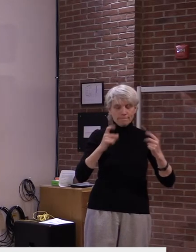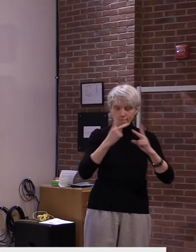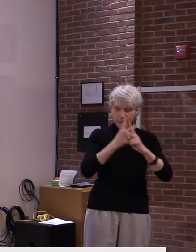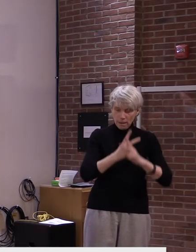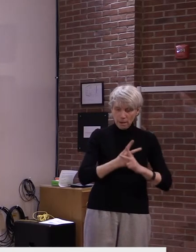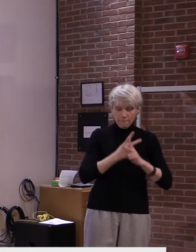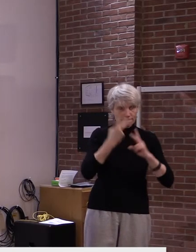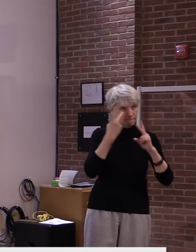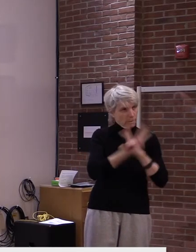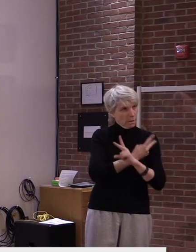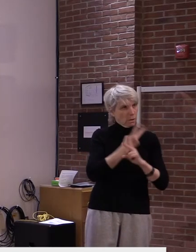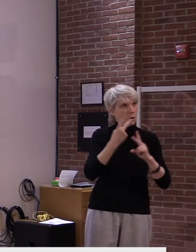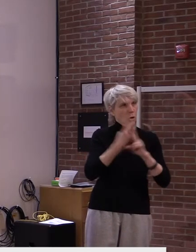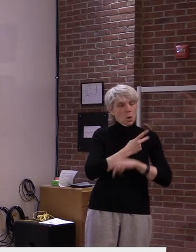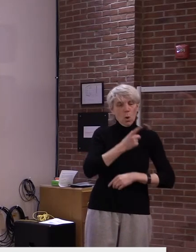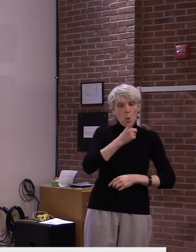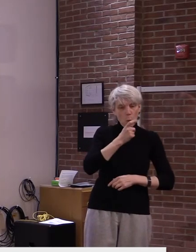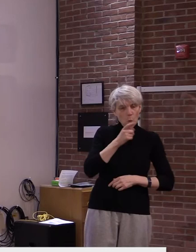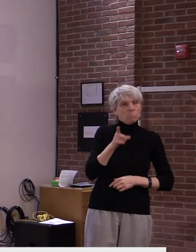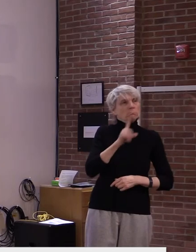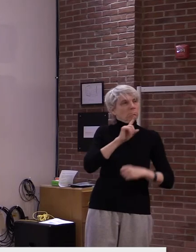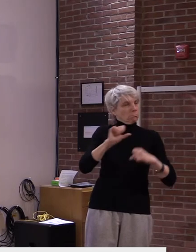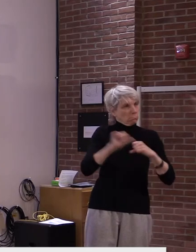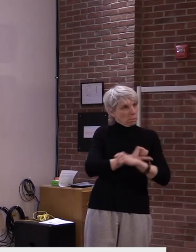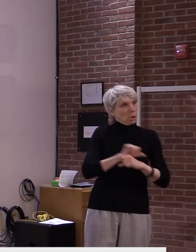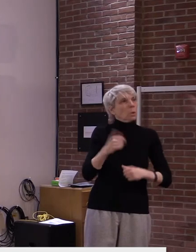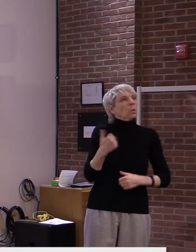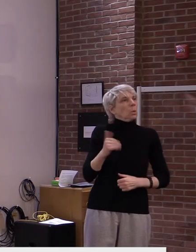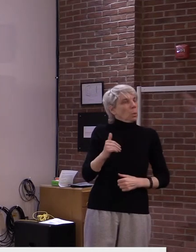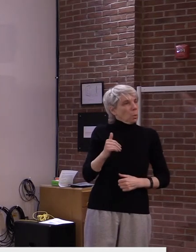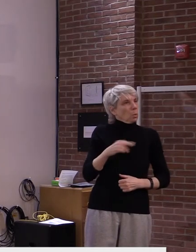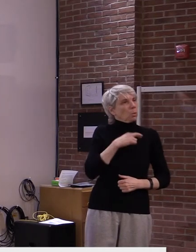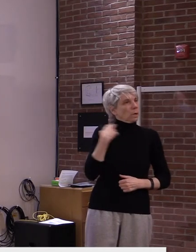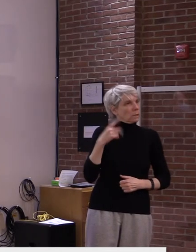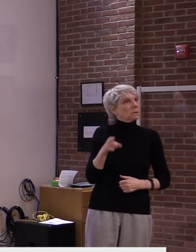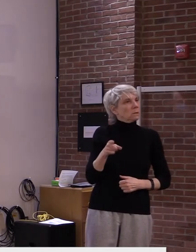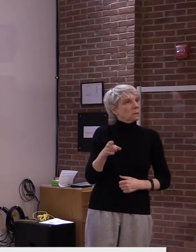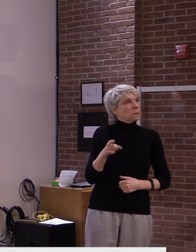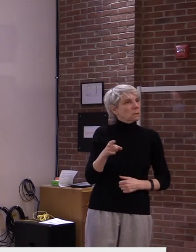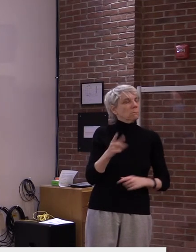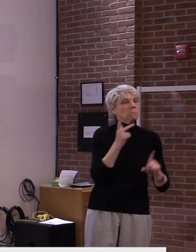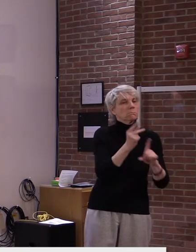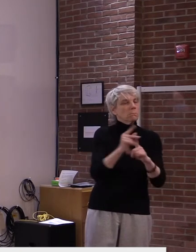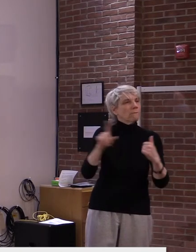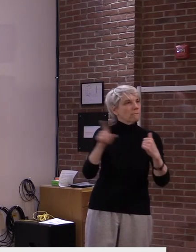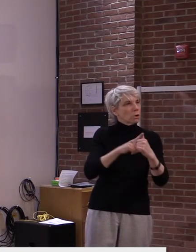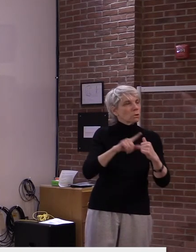that we have some sort of controlling devices on that.